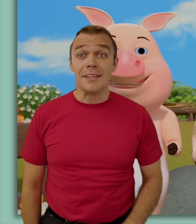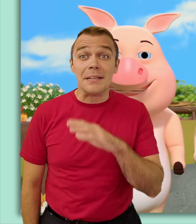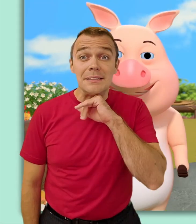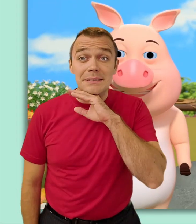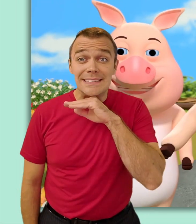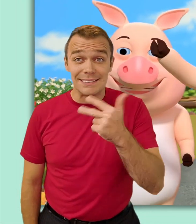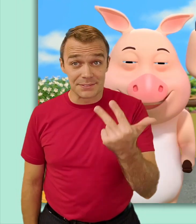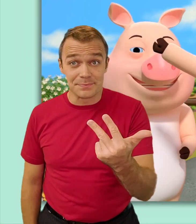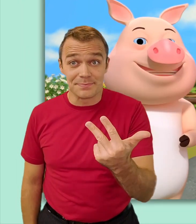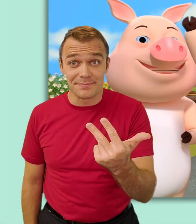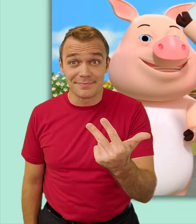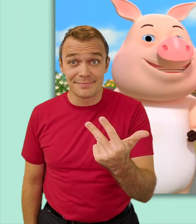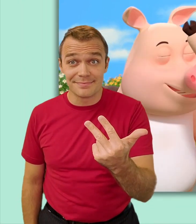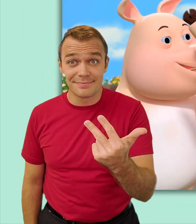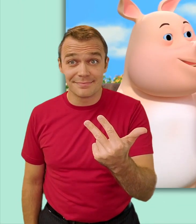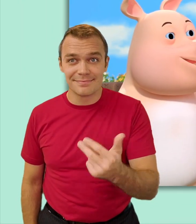Three little pigs.